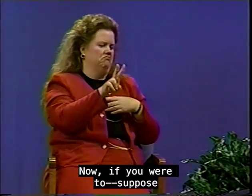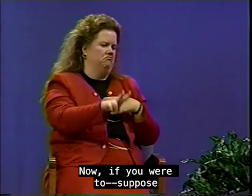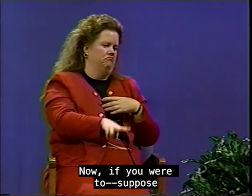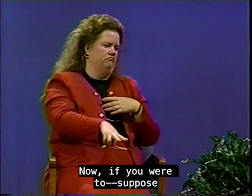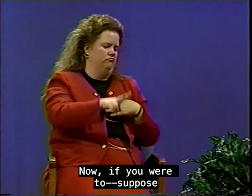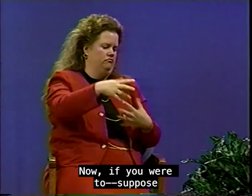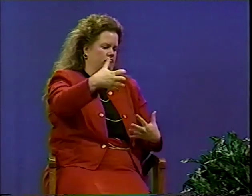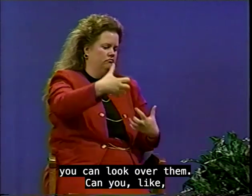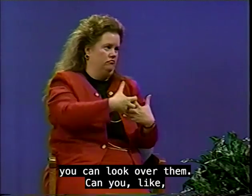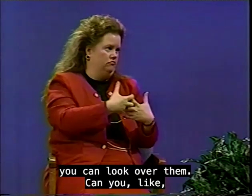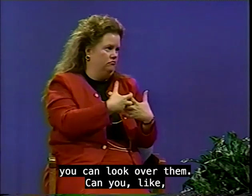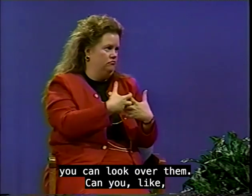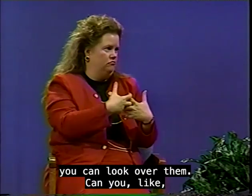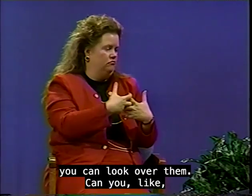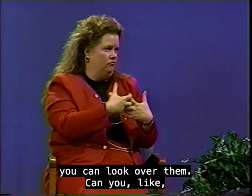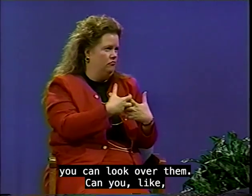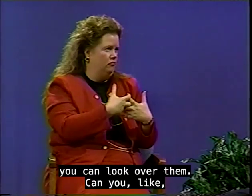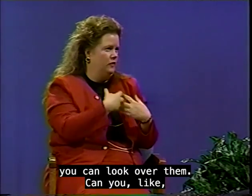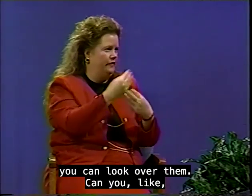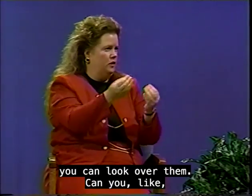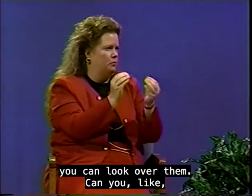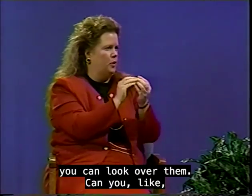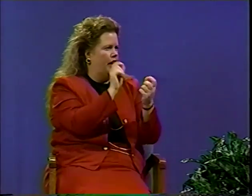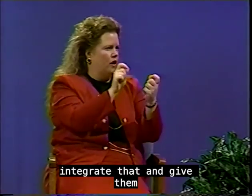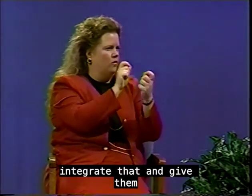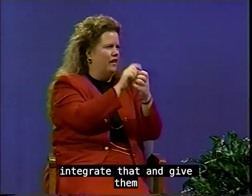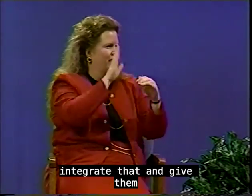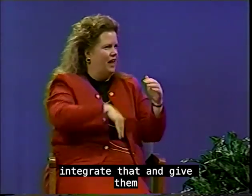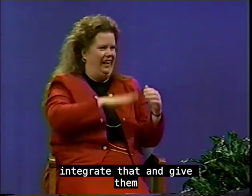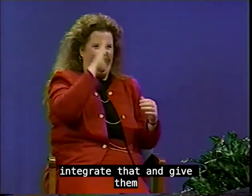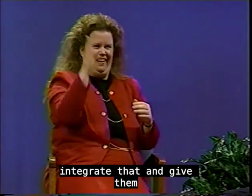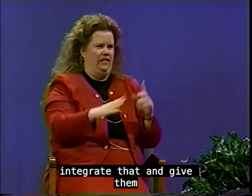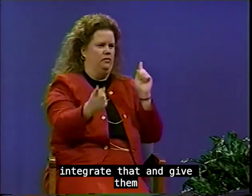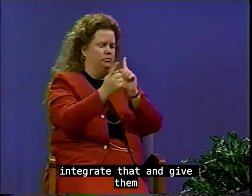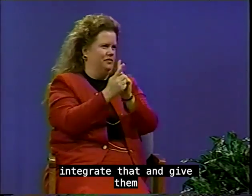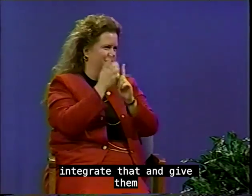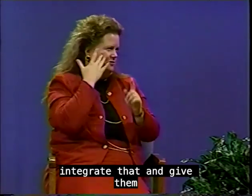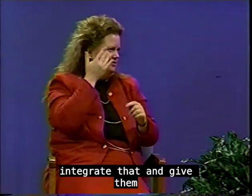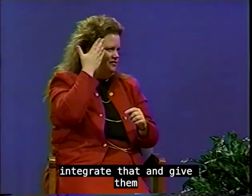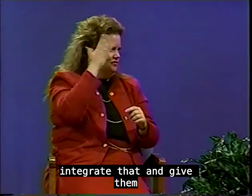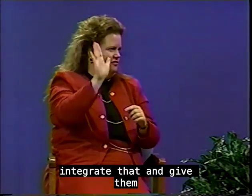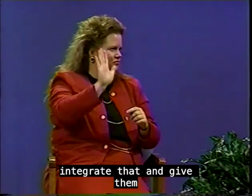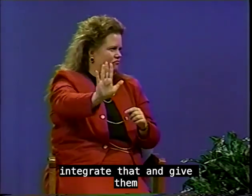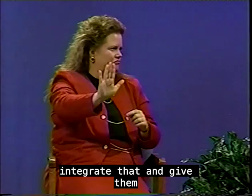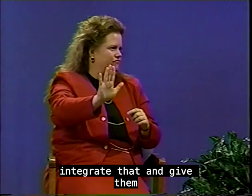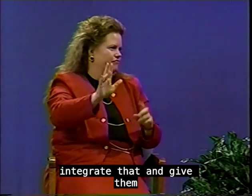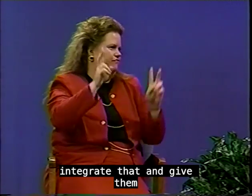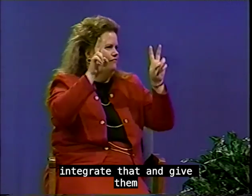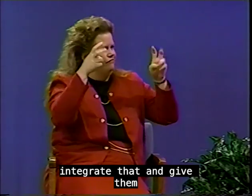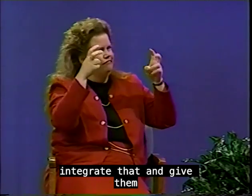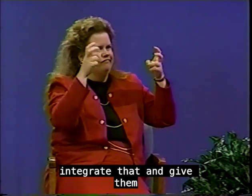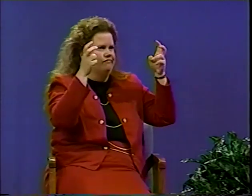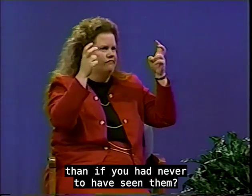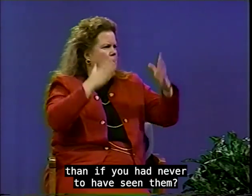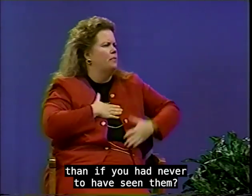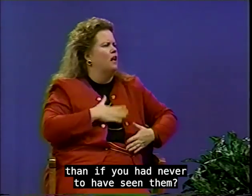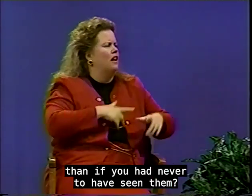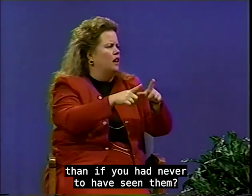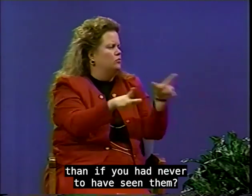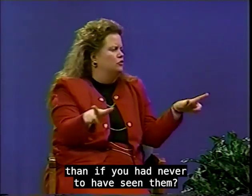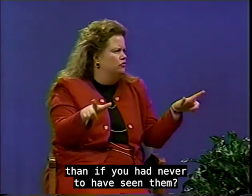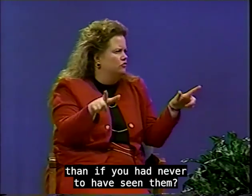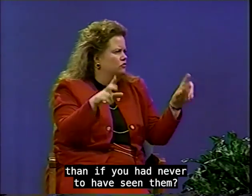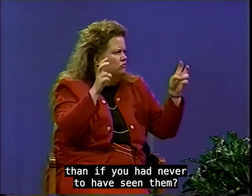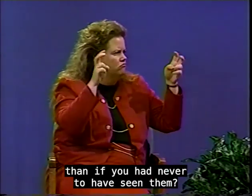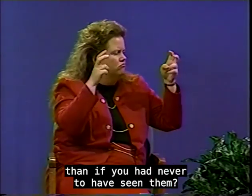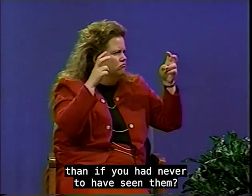person came into you, you can look over them. Can you, like, integrate that and give them a more accurate reading than if you